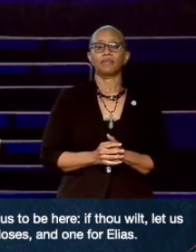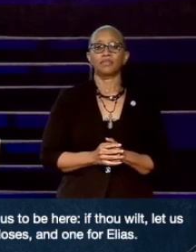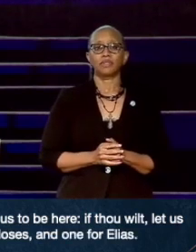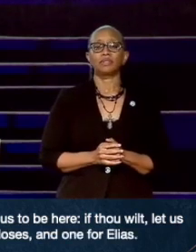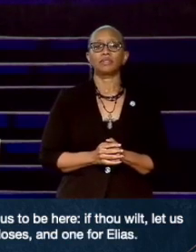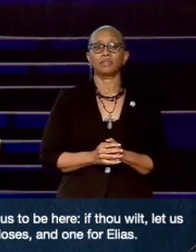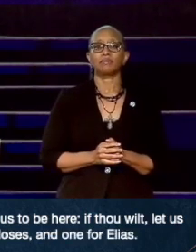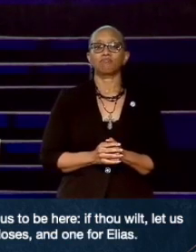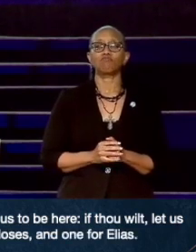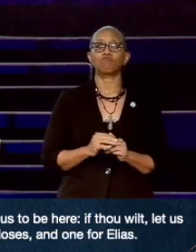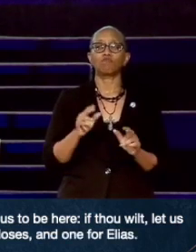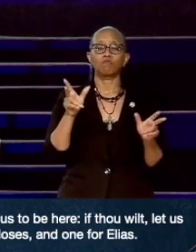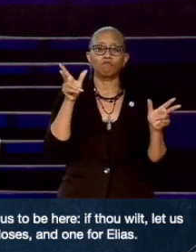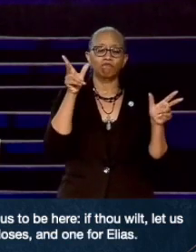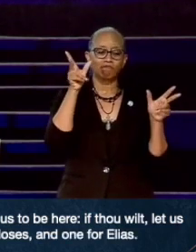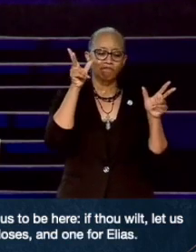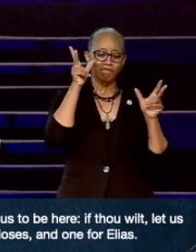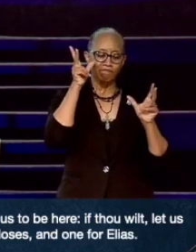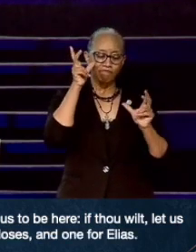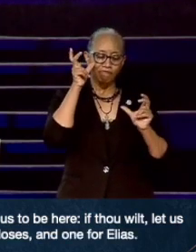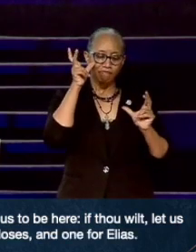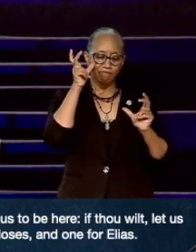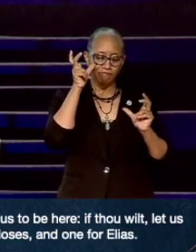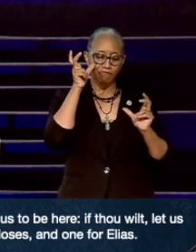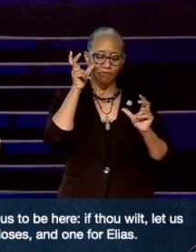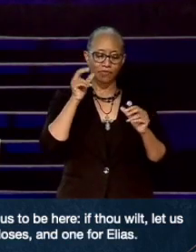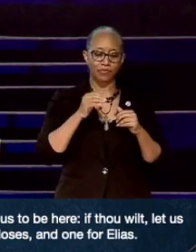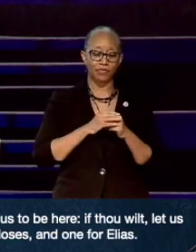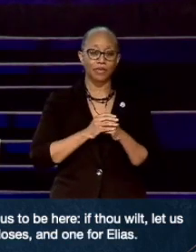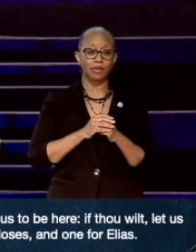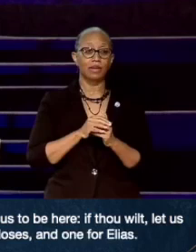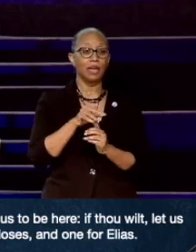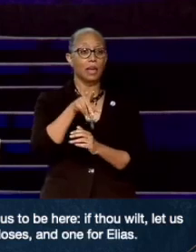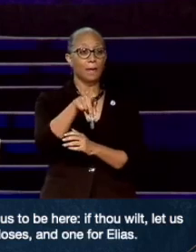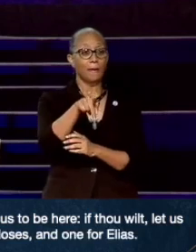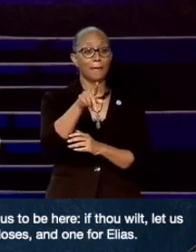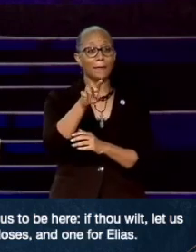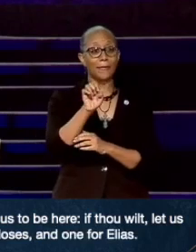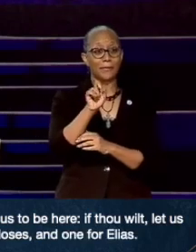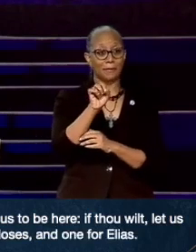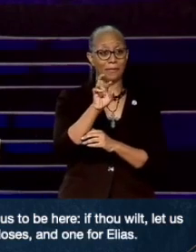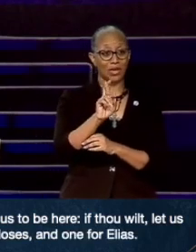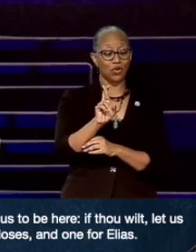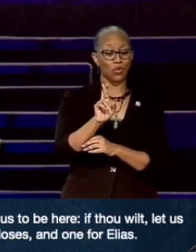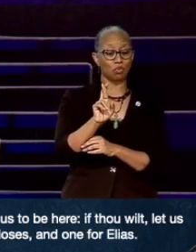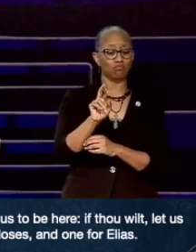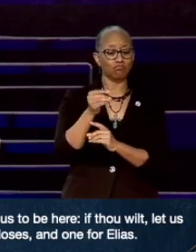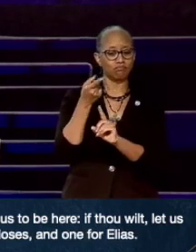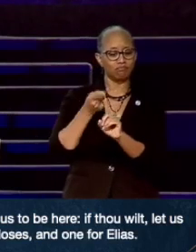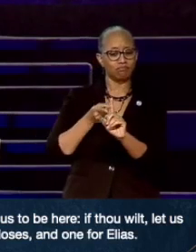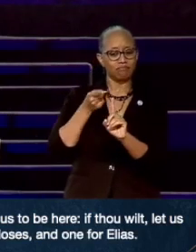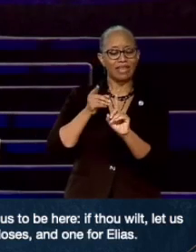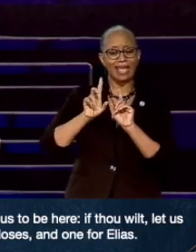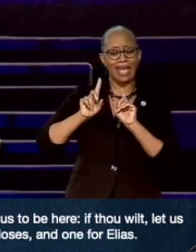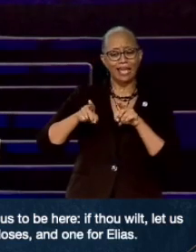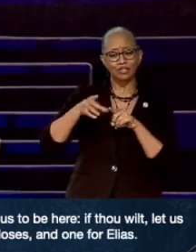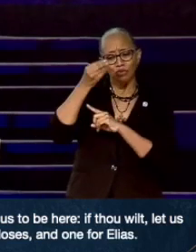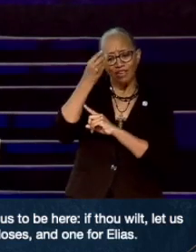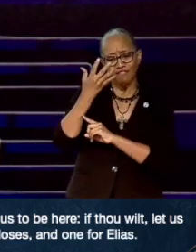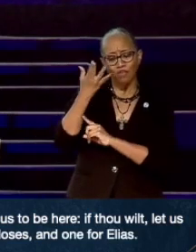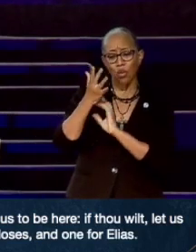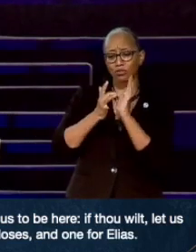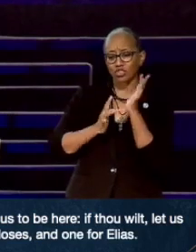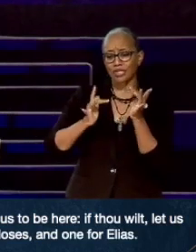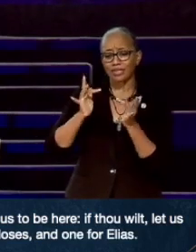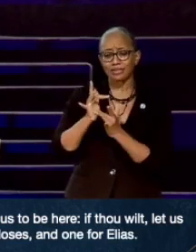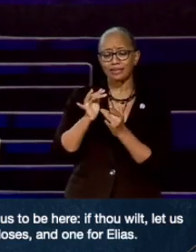Hear ye the word of the Lord. Then answered Peter and said unto Jesus,